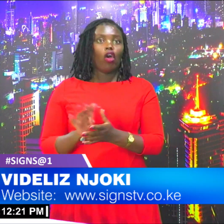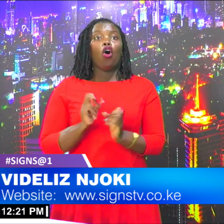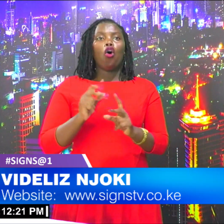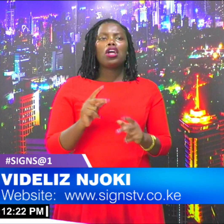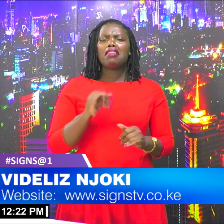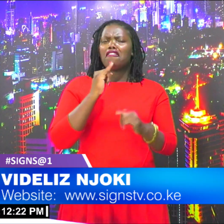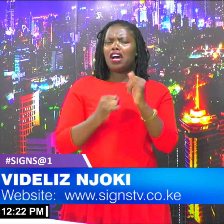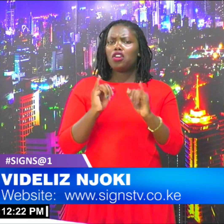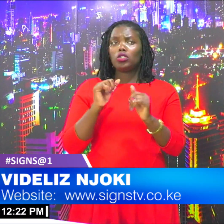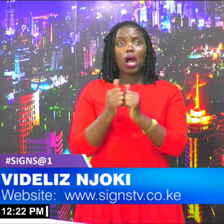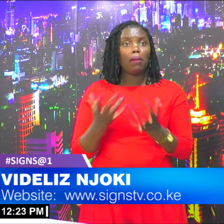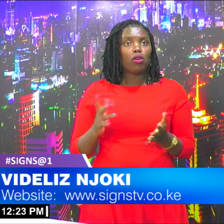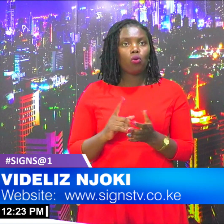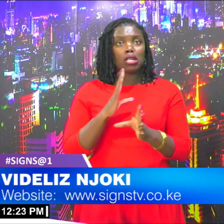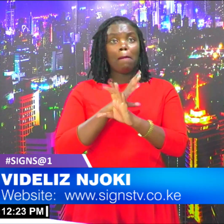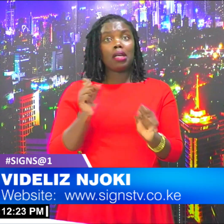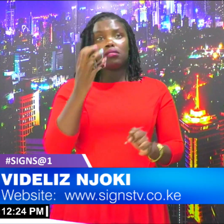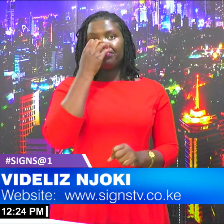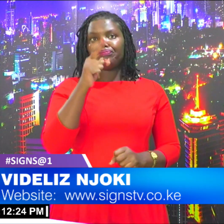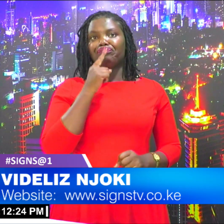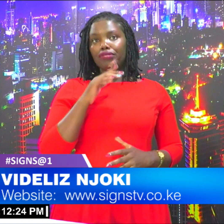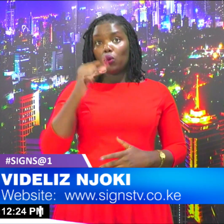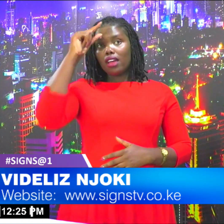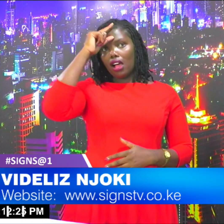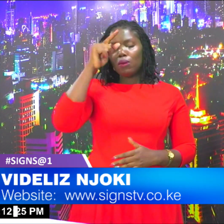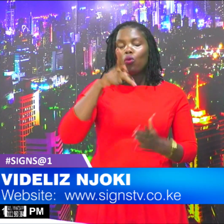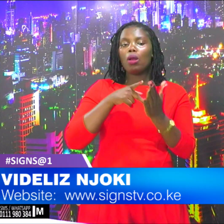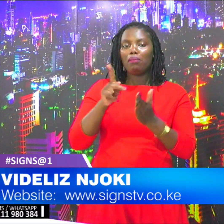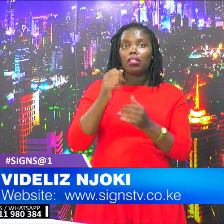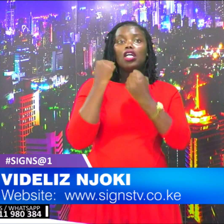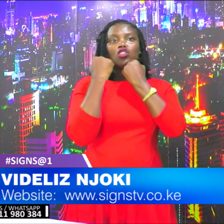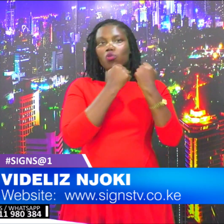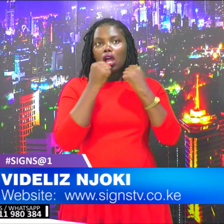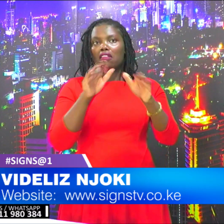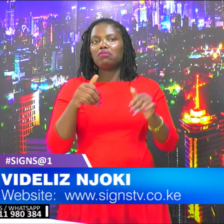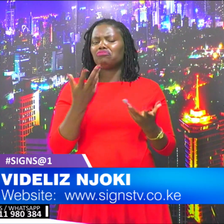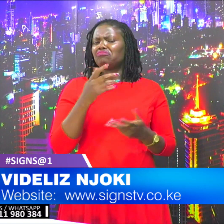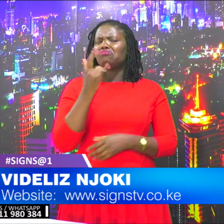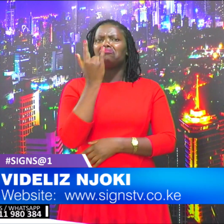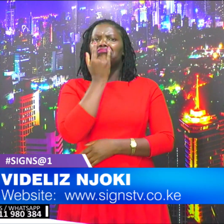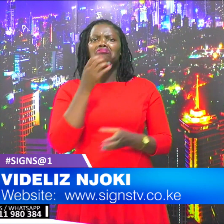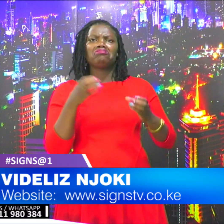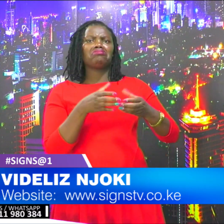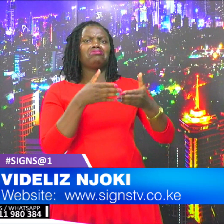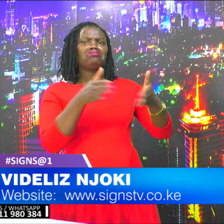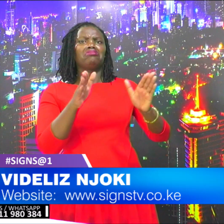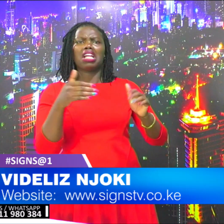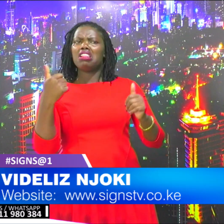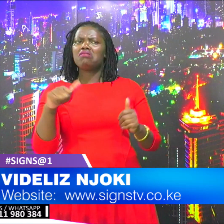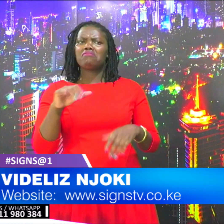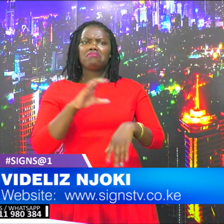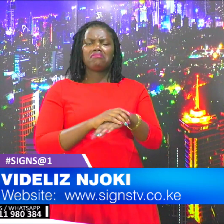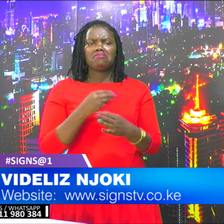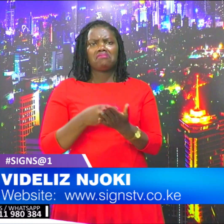Okay, we are hoping that from the previous story, the man will finally be buried. On to our last news item. President William